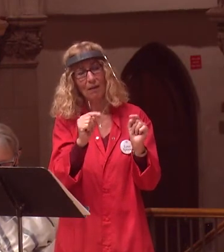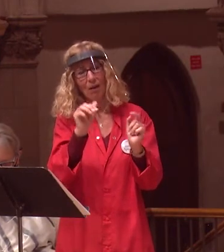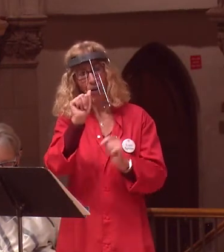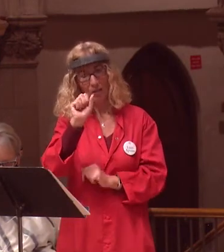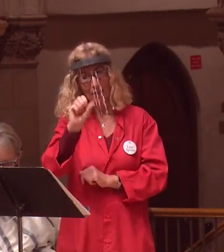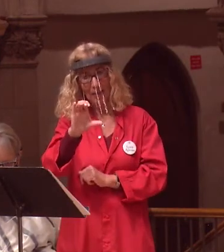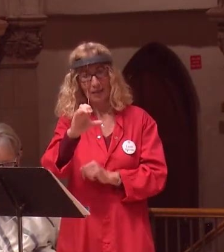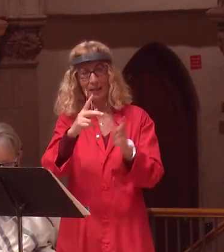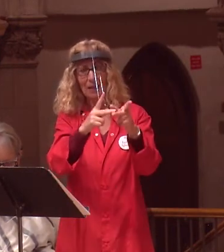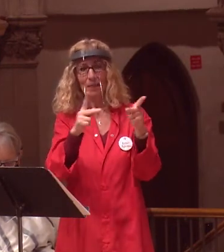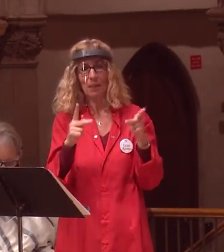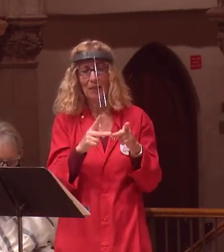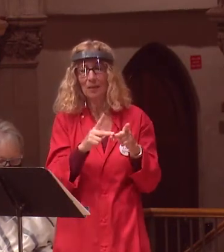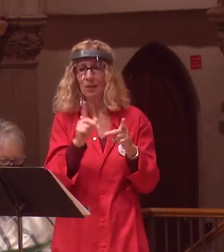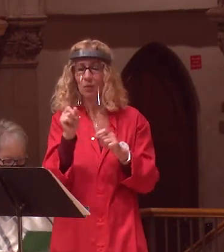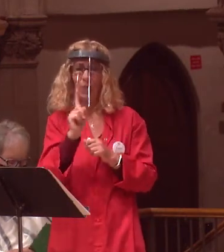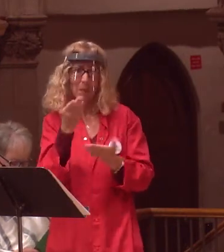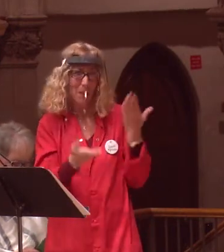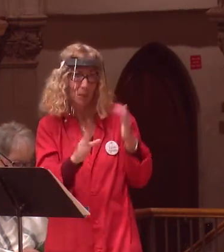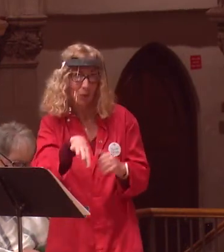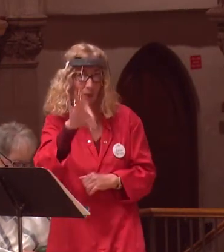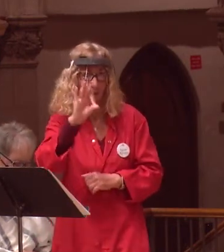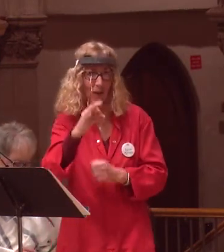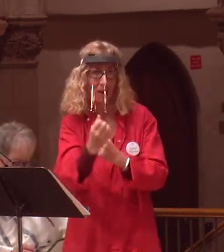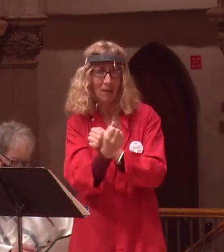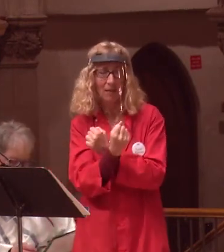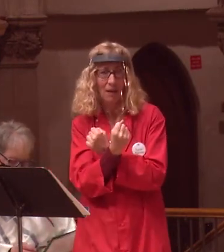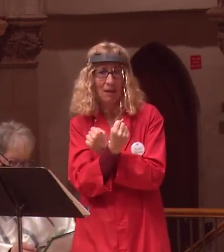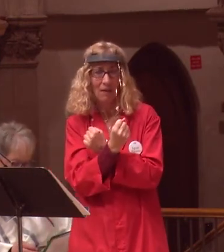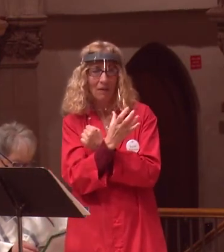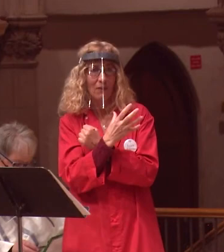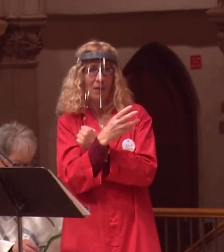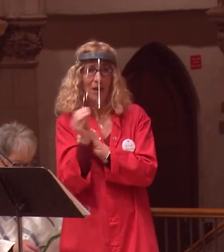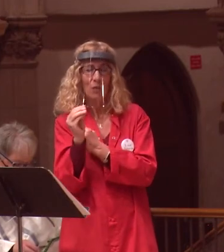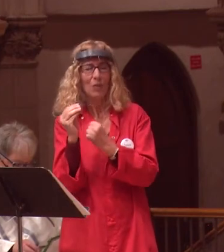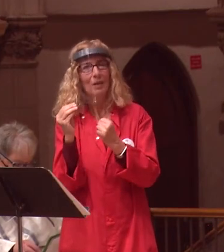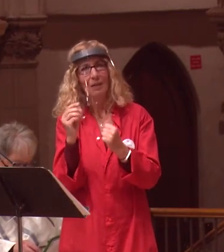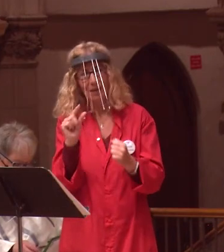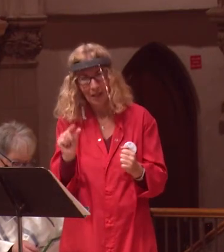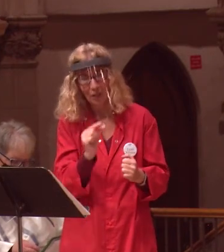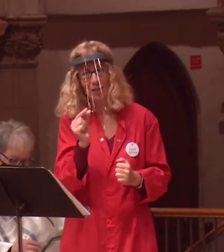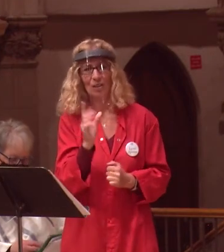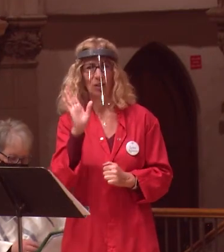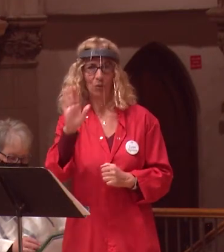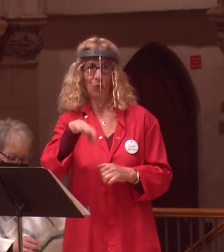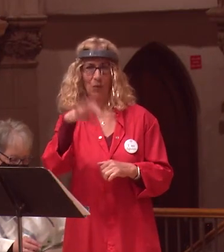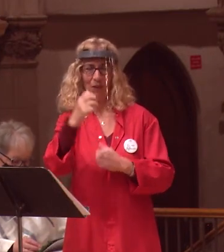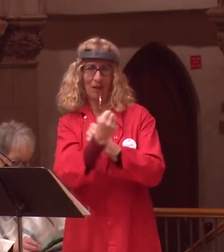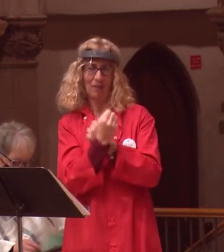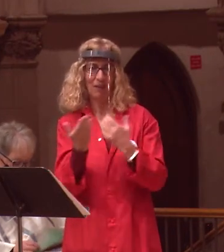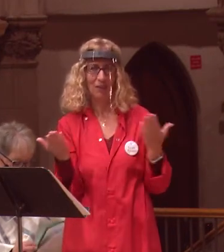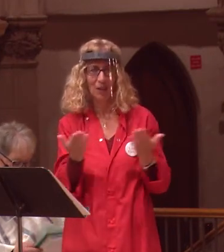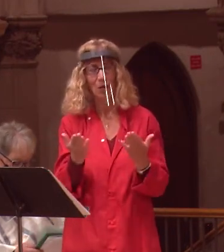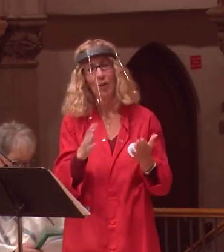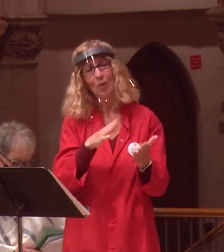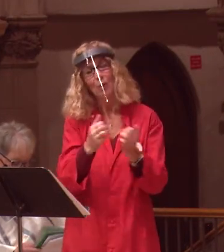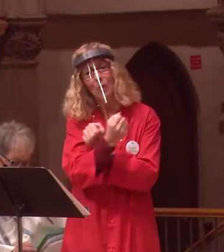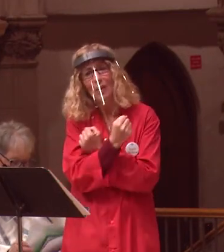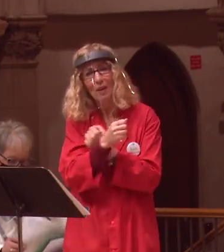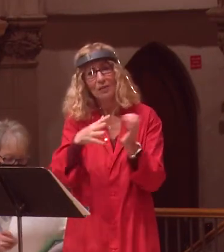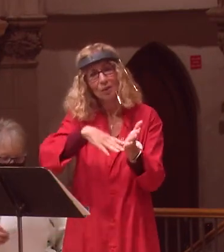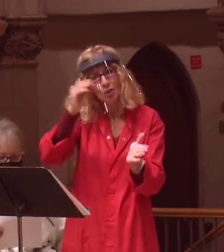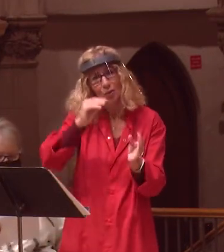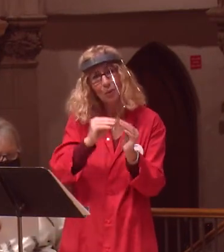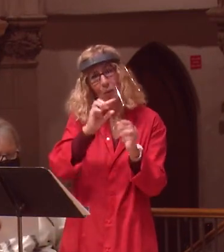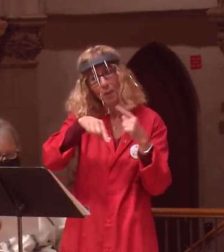where maybe you can find love. And we guarantee you, you're going to find love here. And we'd love to learn more about you and have you